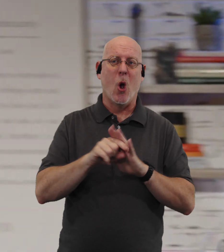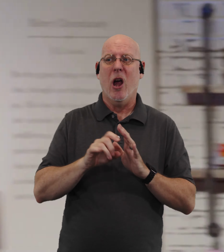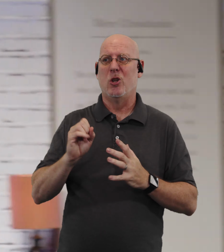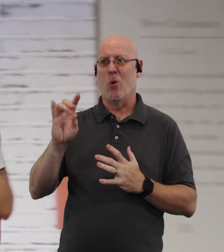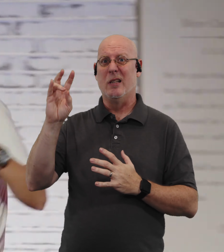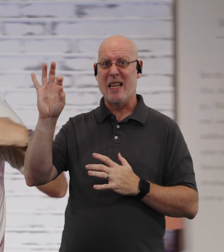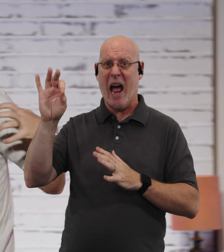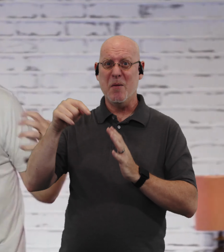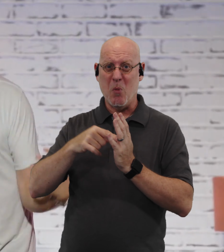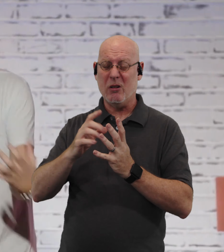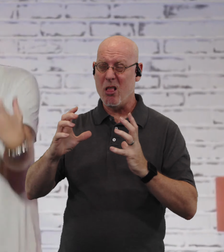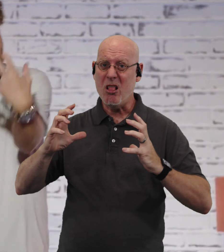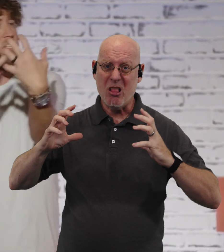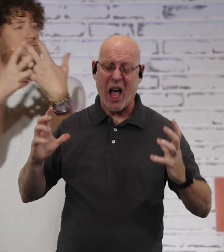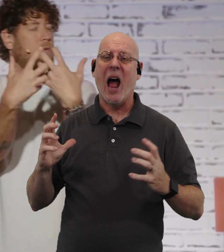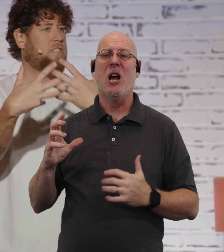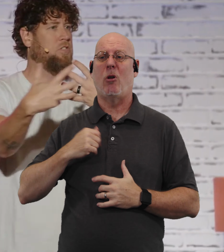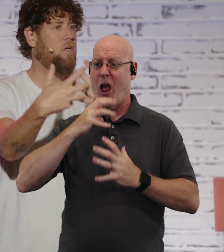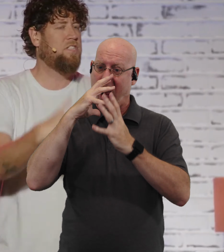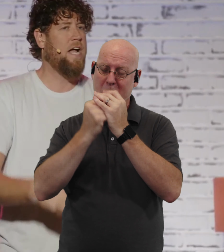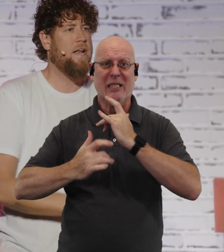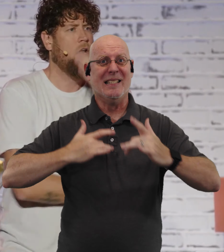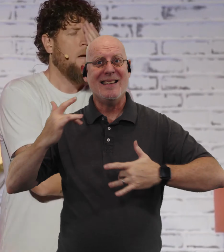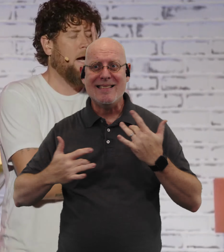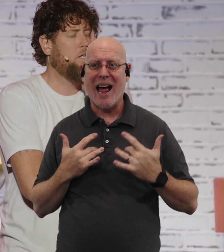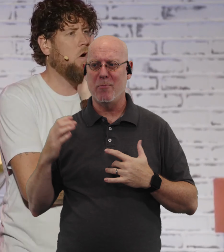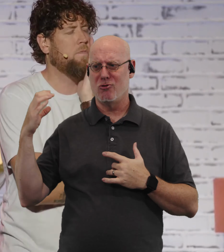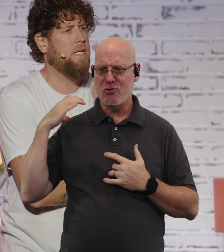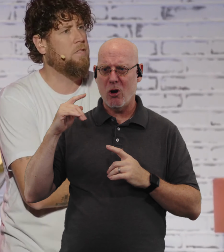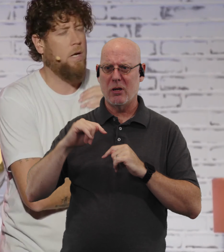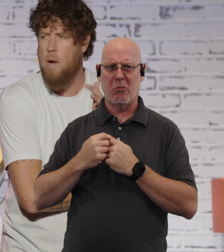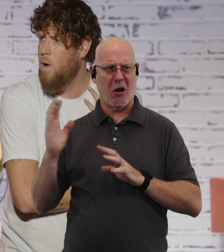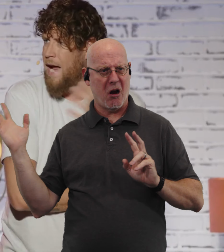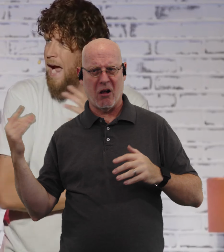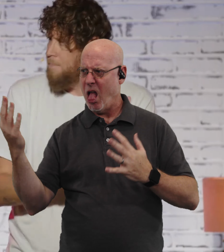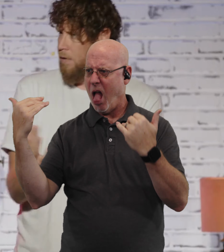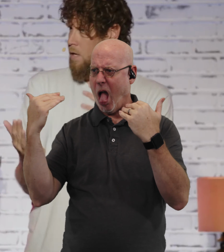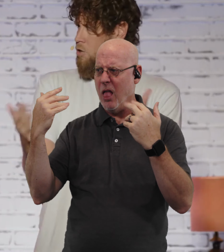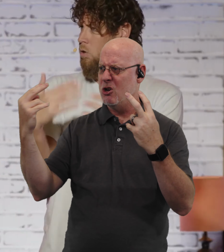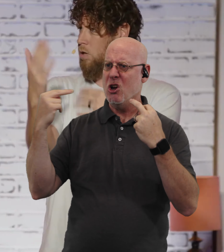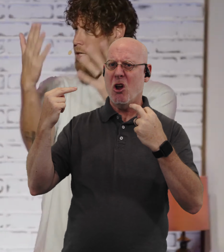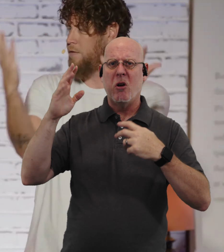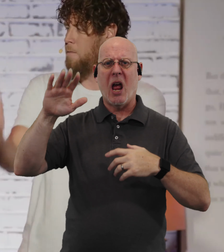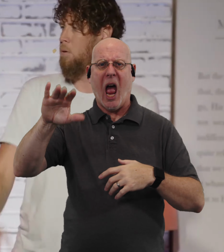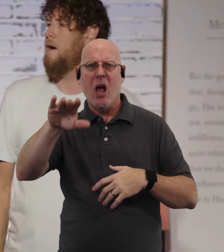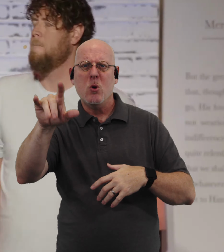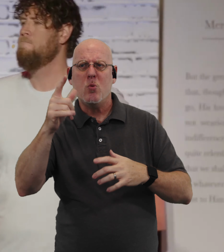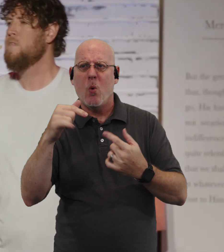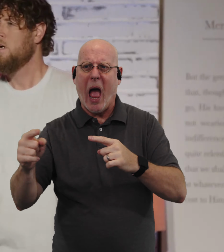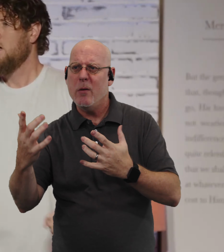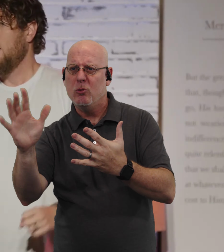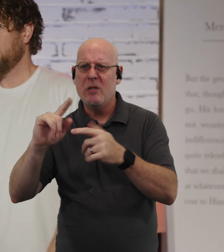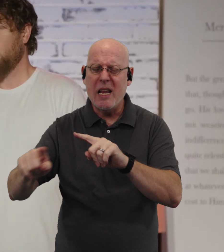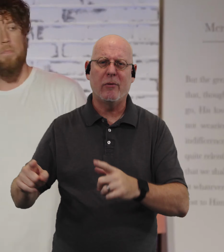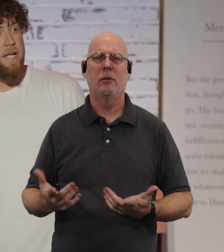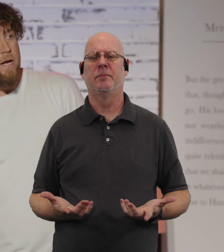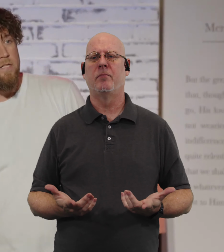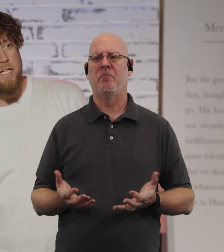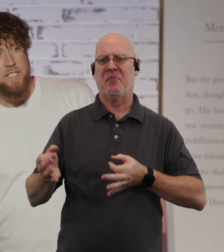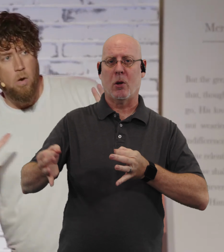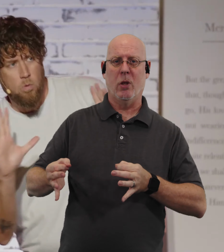And so I'm just consumed with this. I'm so excited. And my coach, my teammates are like, hey, what happened? Like, you look like a different player. And I